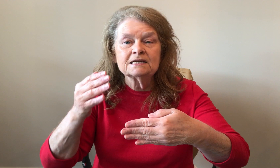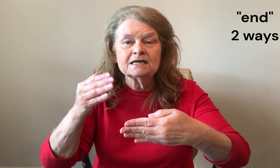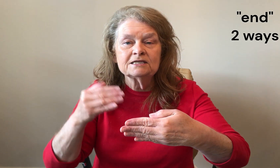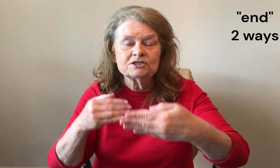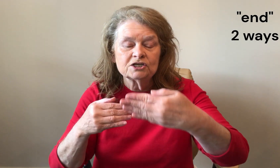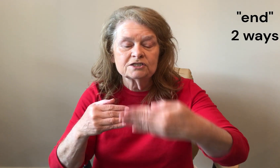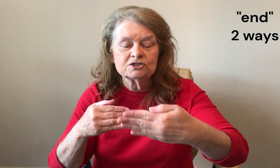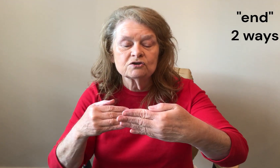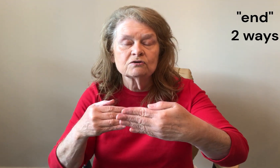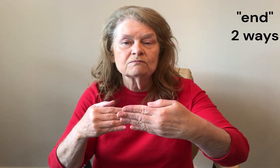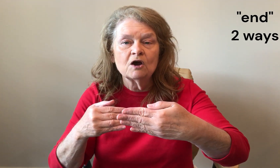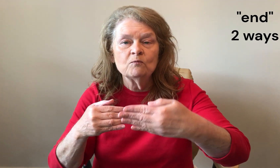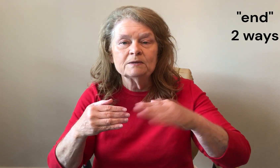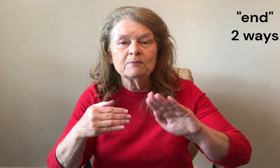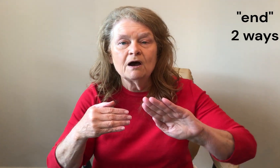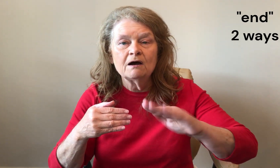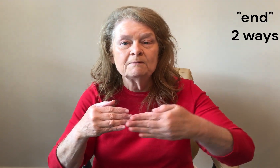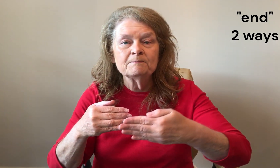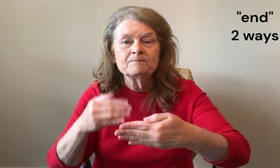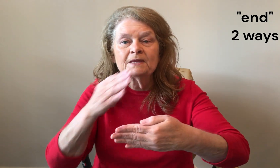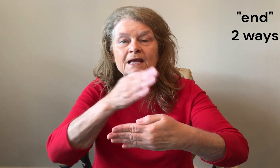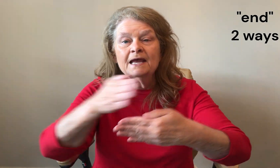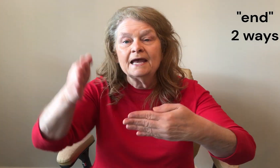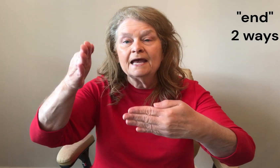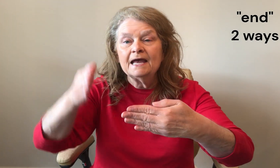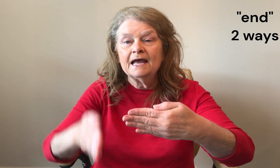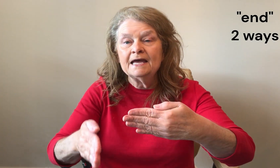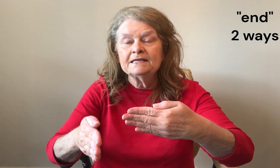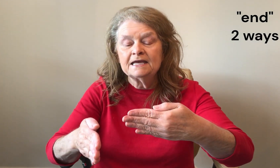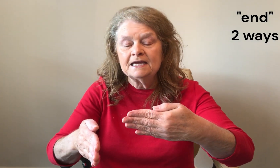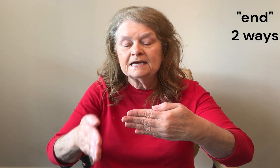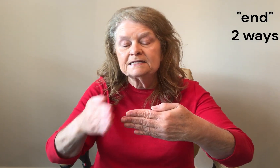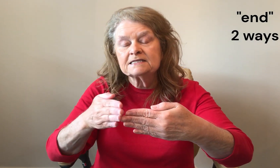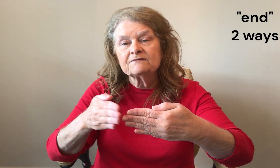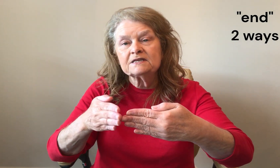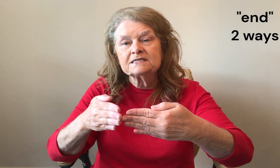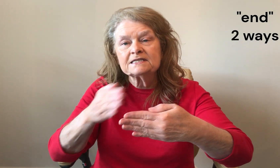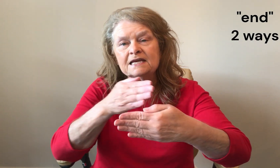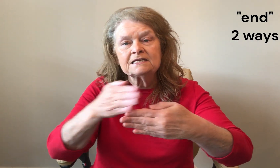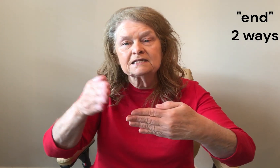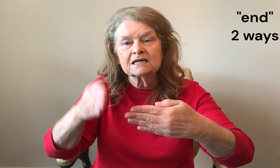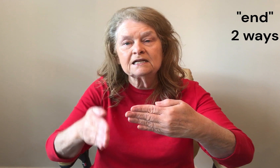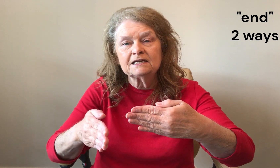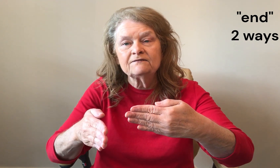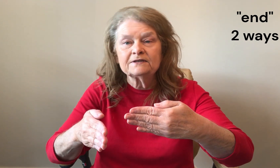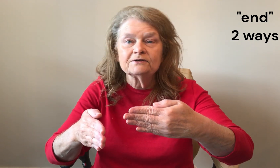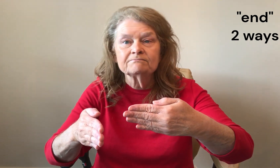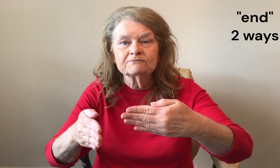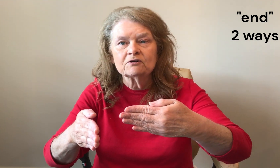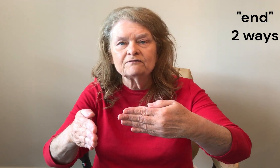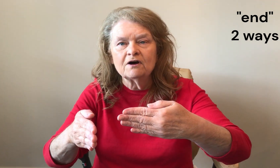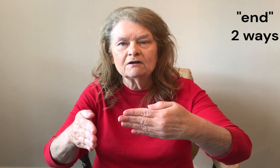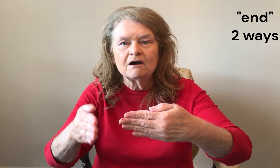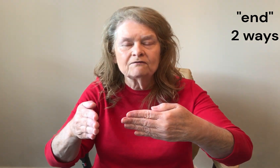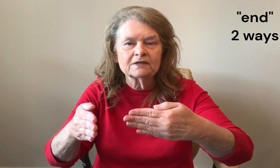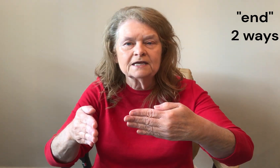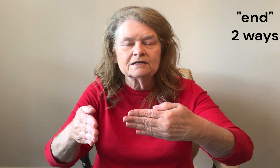is just your open palm and the end, as if this is the end of the cliff and you're going to fall off, or the end of the